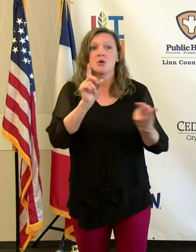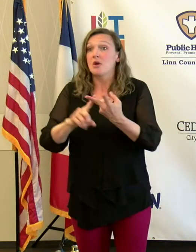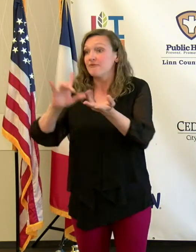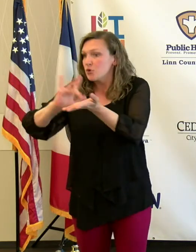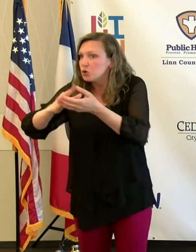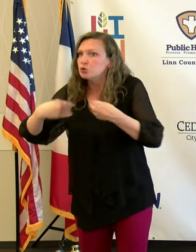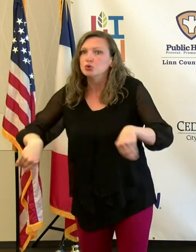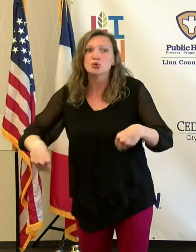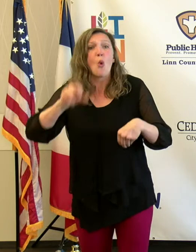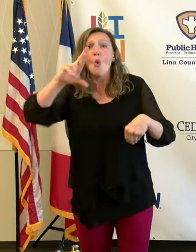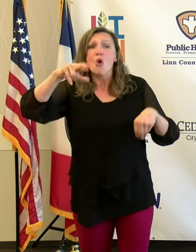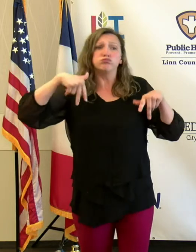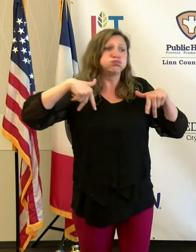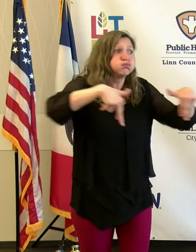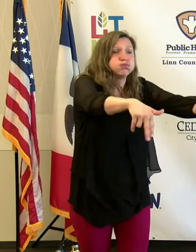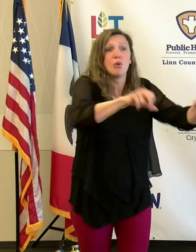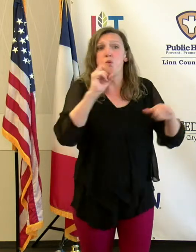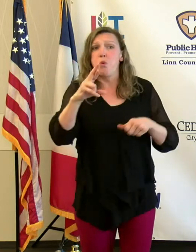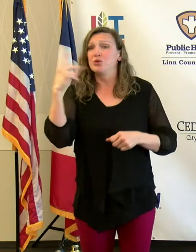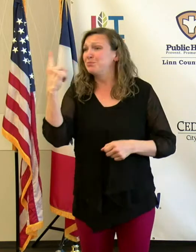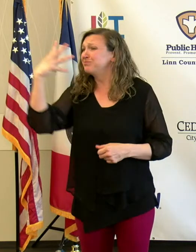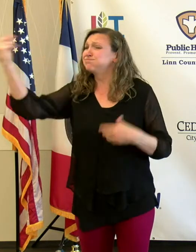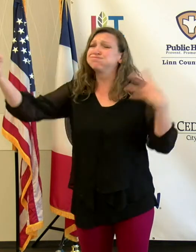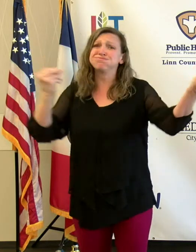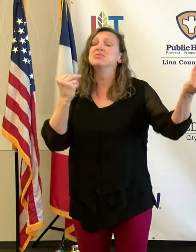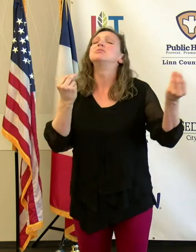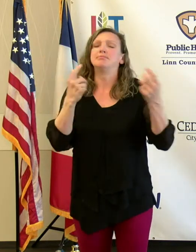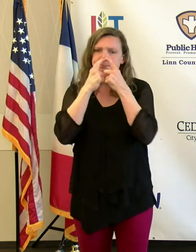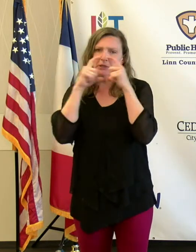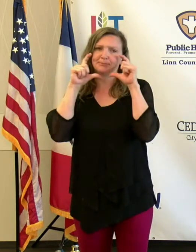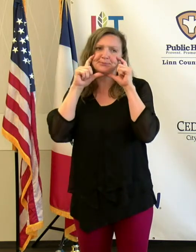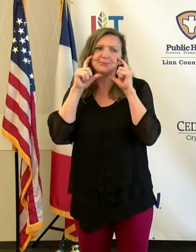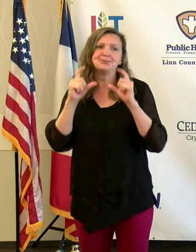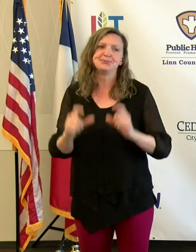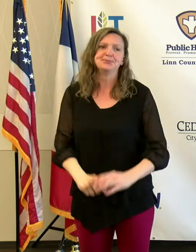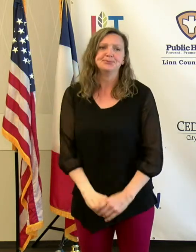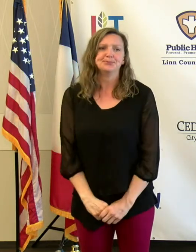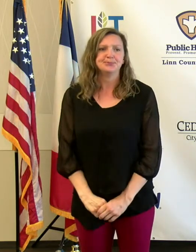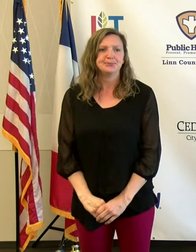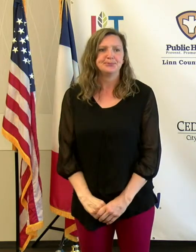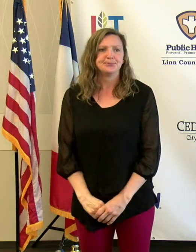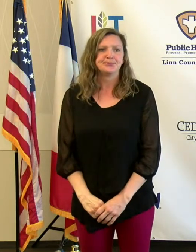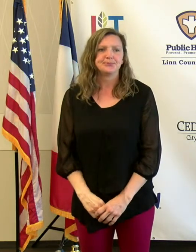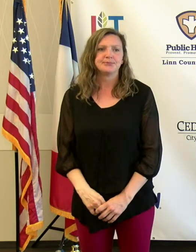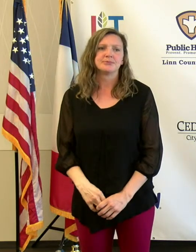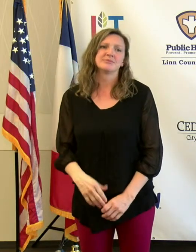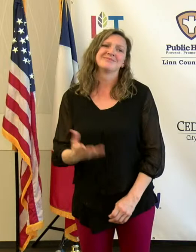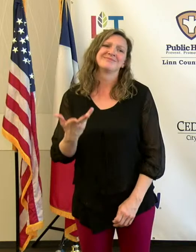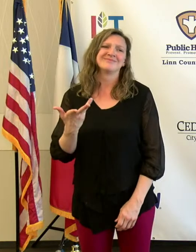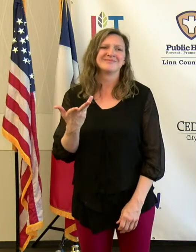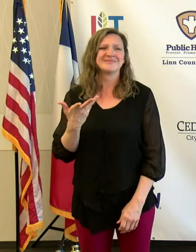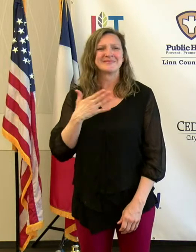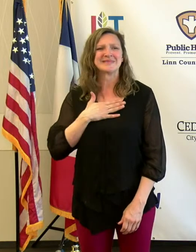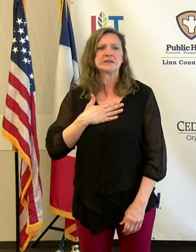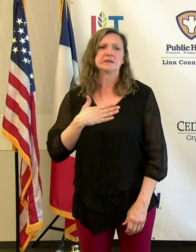open. I'm really asking everyone to commit not to go out to these public places without a mask.